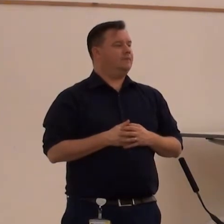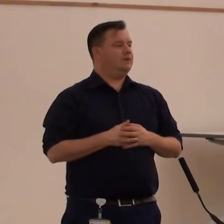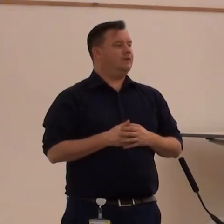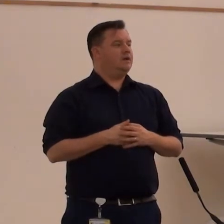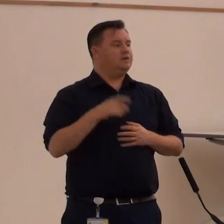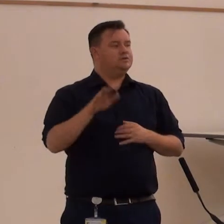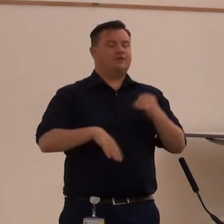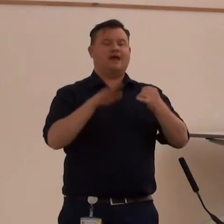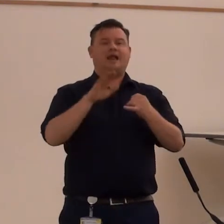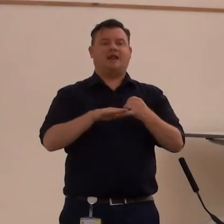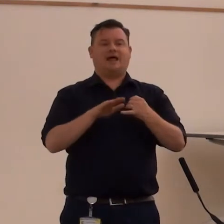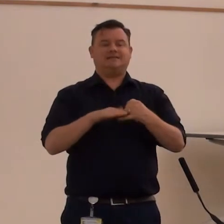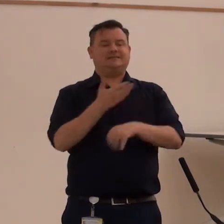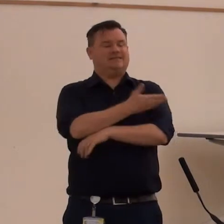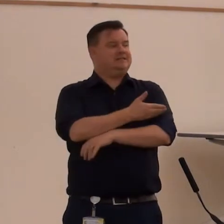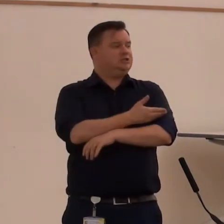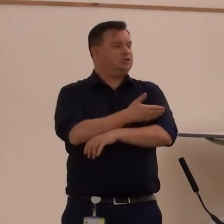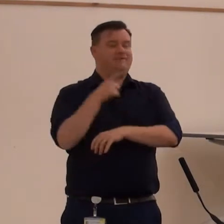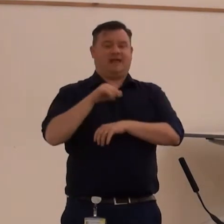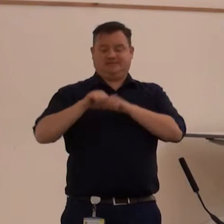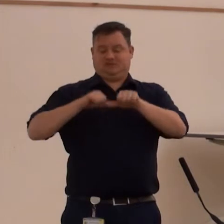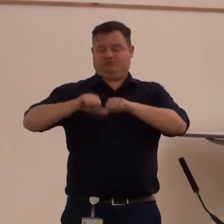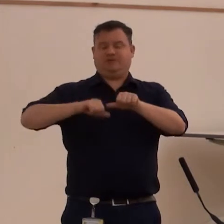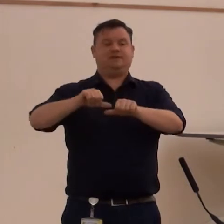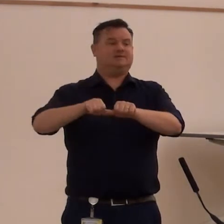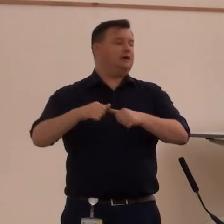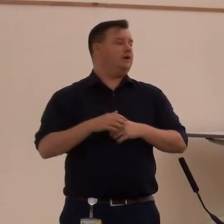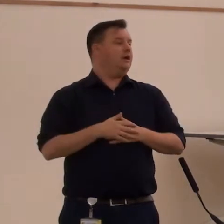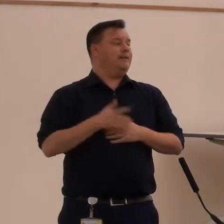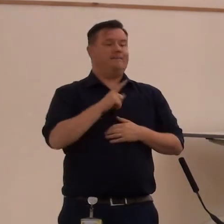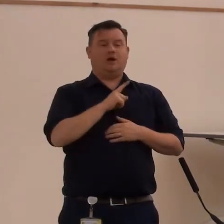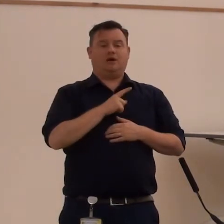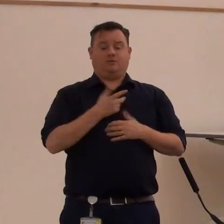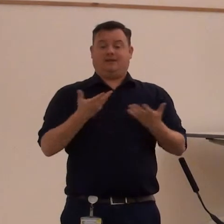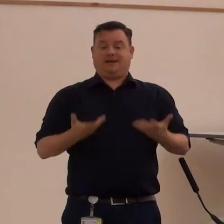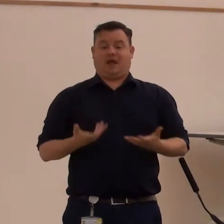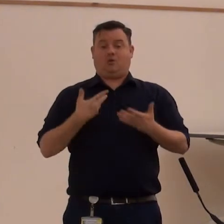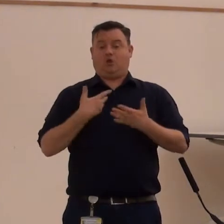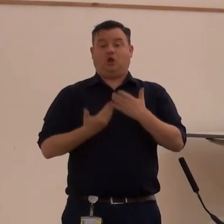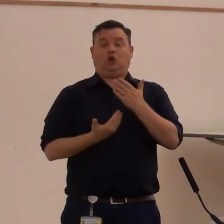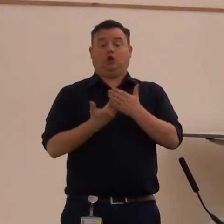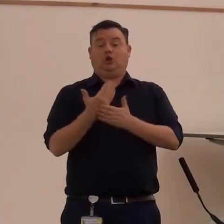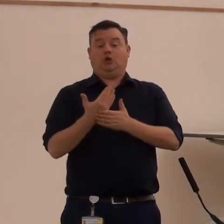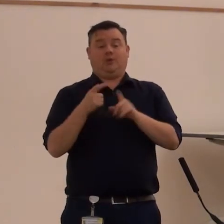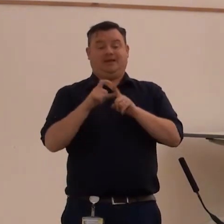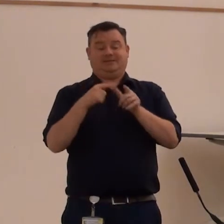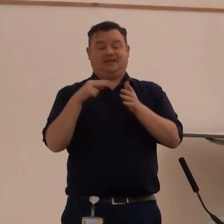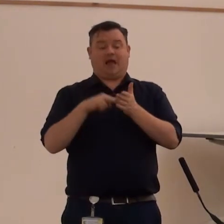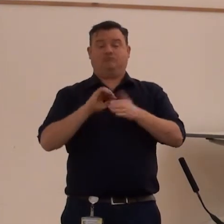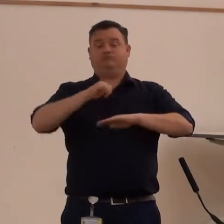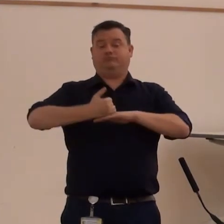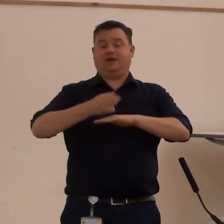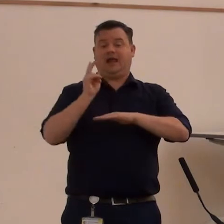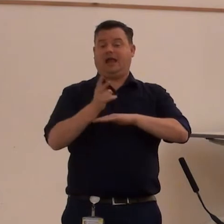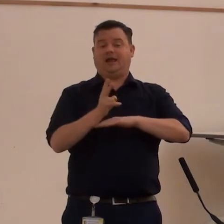that was the last Dan t-shirt of that series. But because we're reviving Dan, there's obviously going to be a new series of t-shirts, so we're also going to be